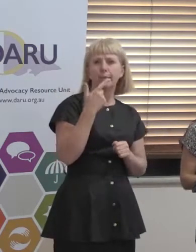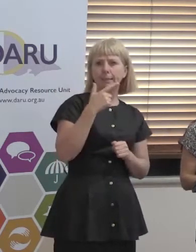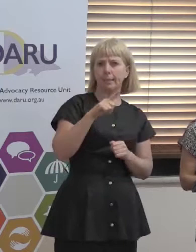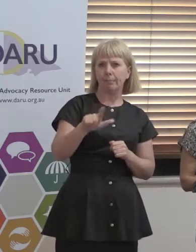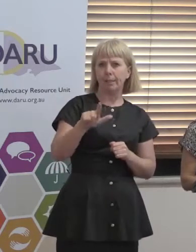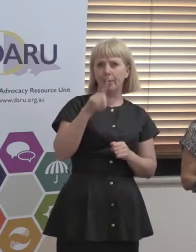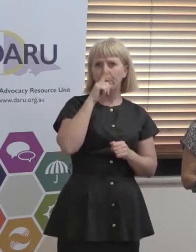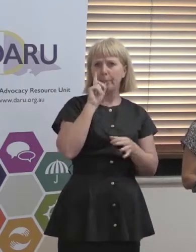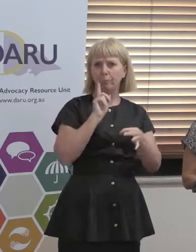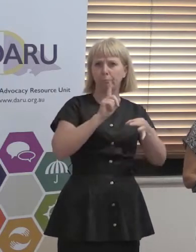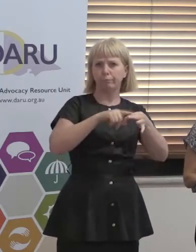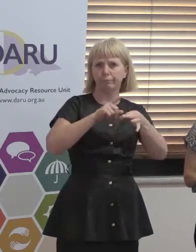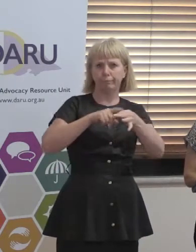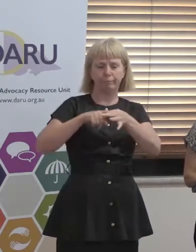American